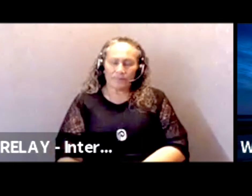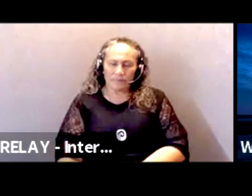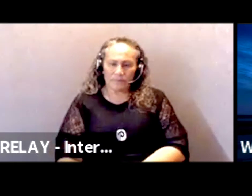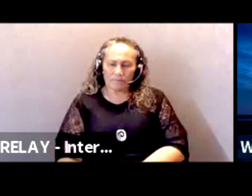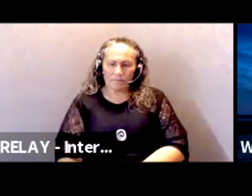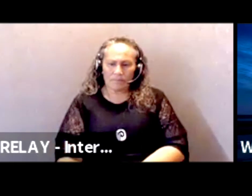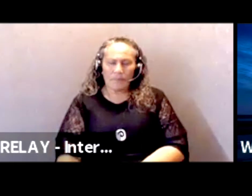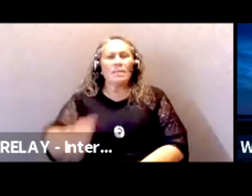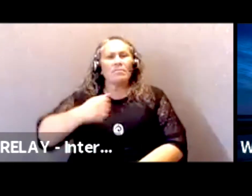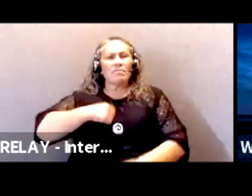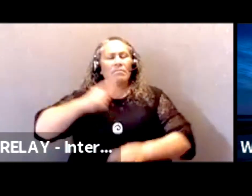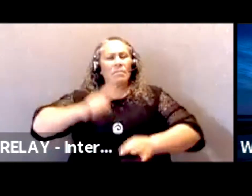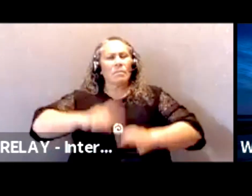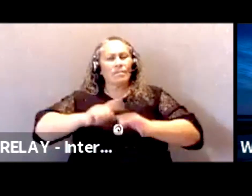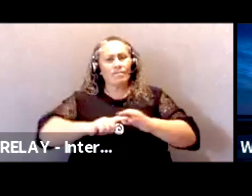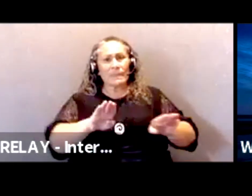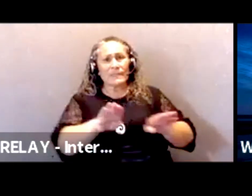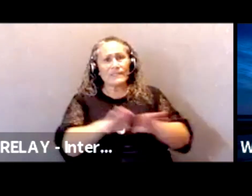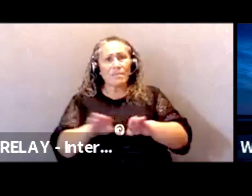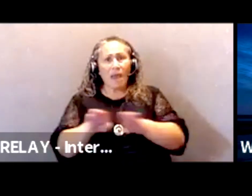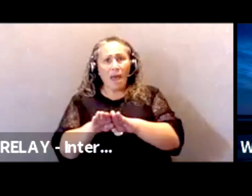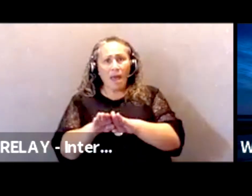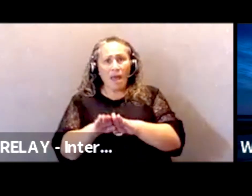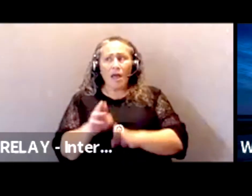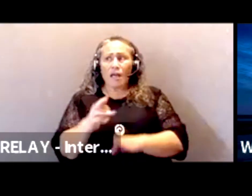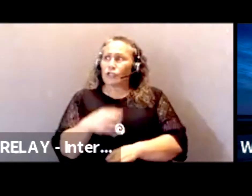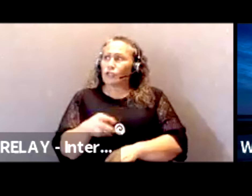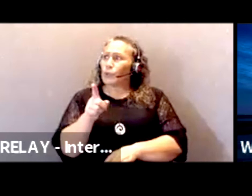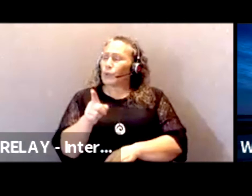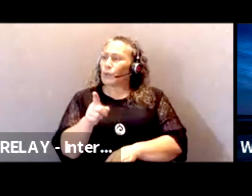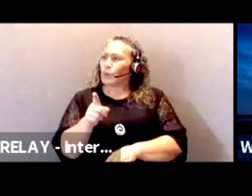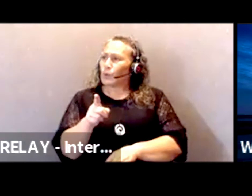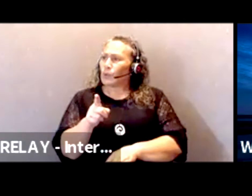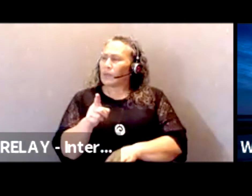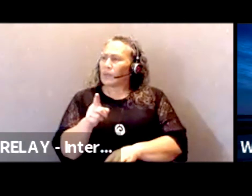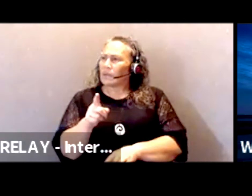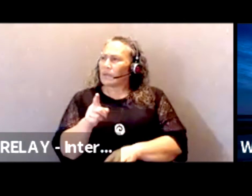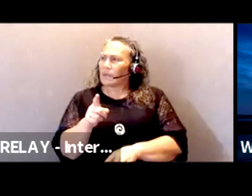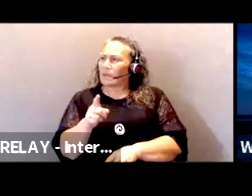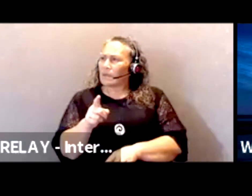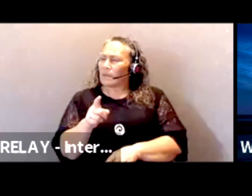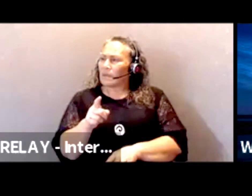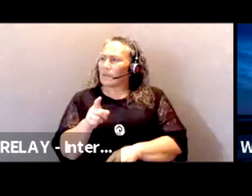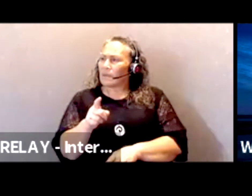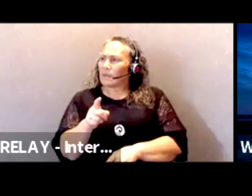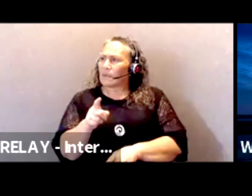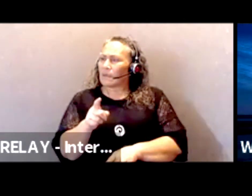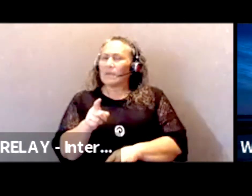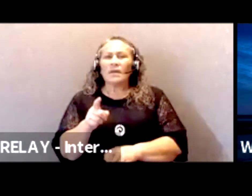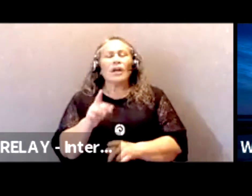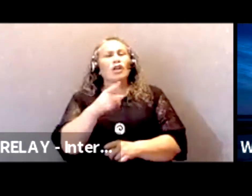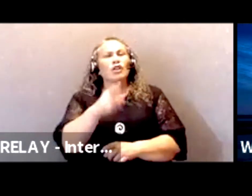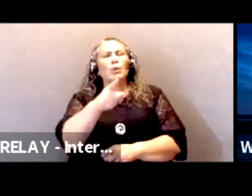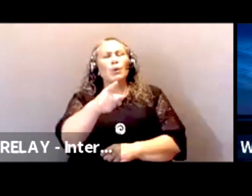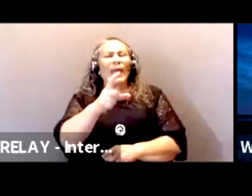Yeah, my question is similar to the teachers and not being vaccinated,